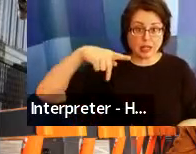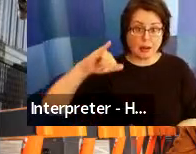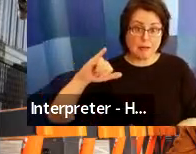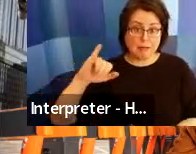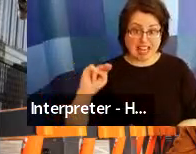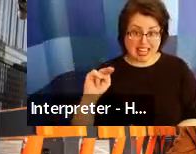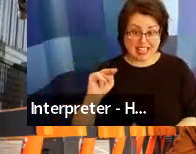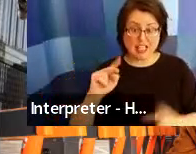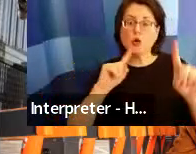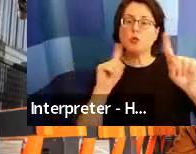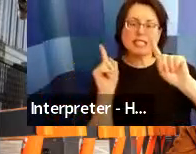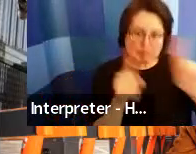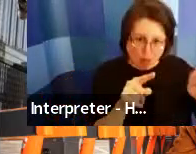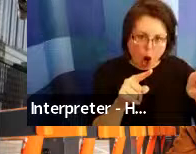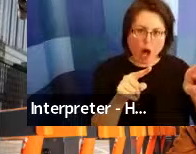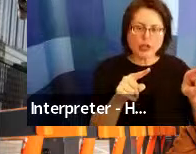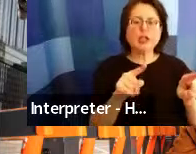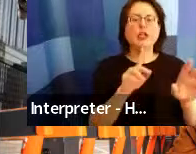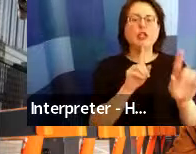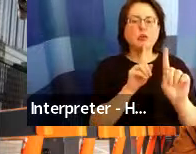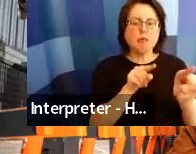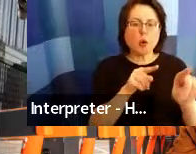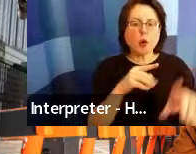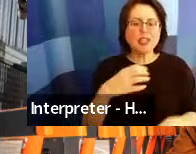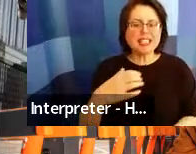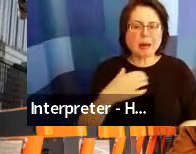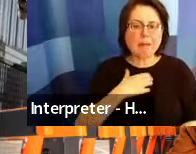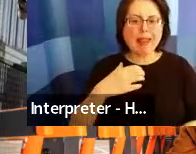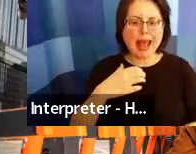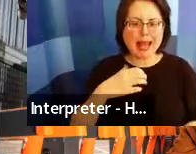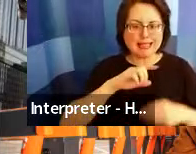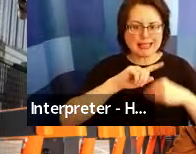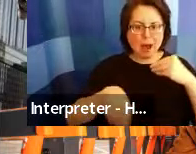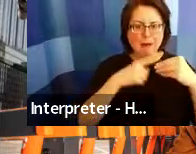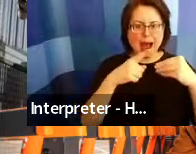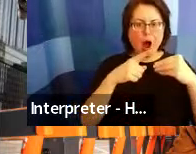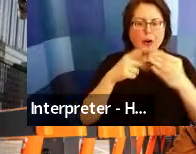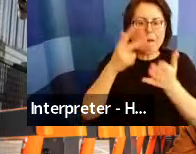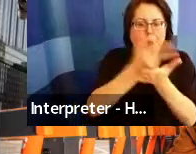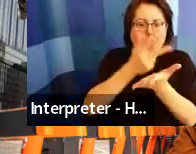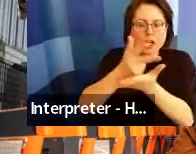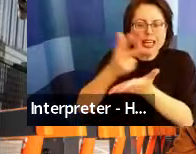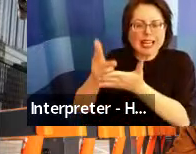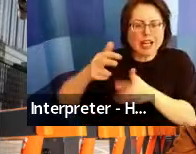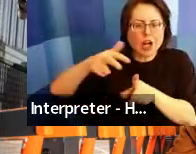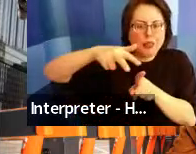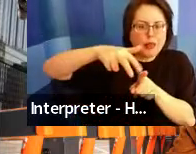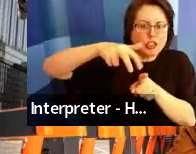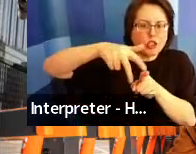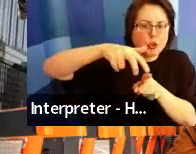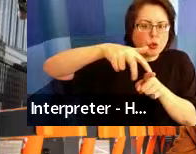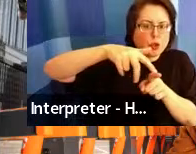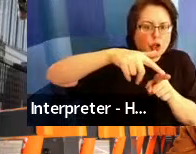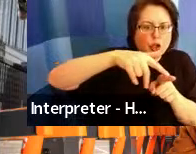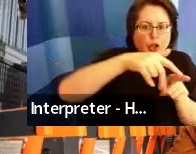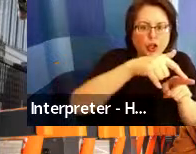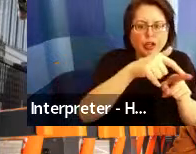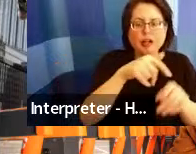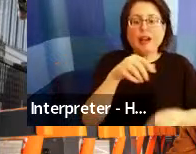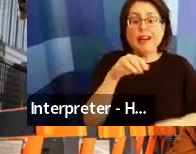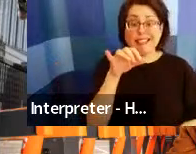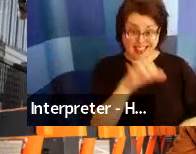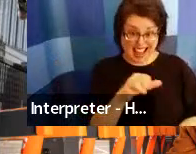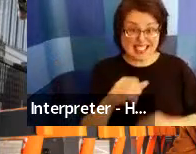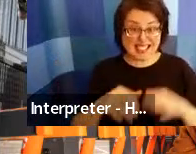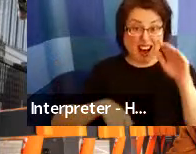any reports or complaints regarding scooter parking or otherwise within 3 hours.